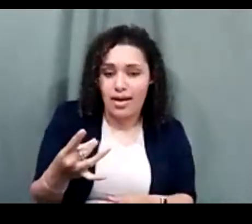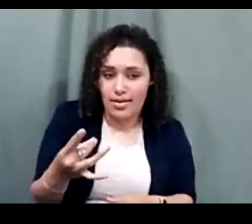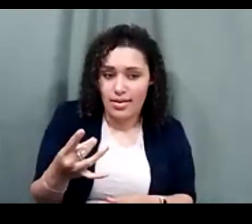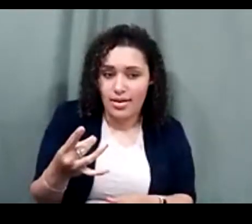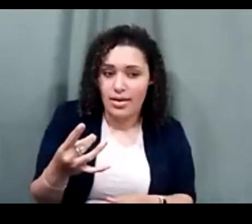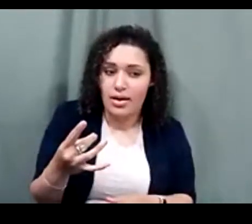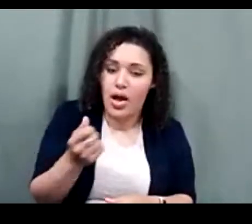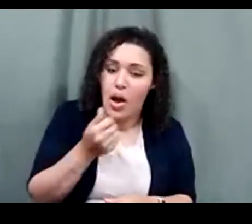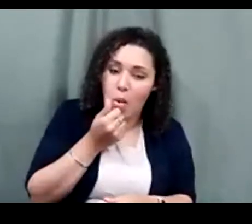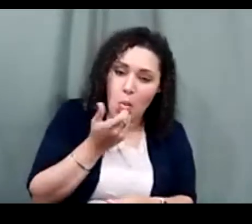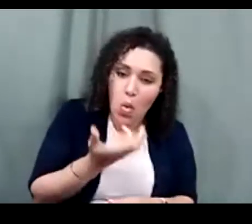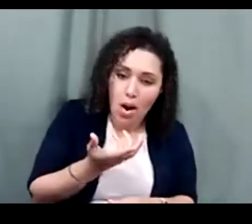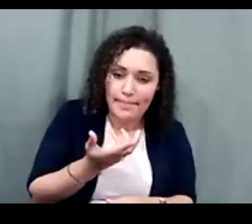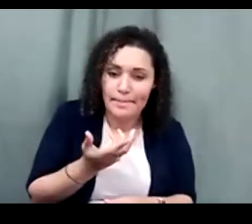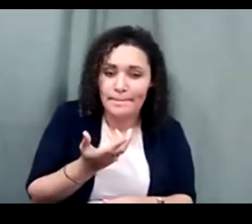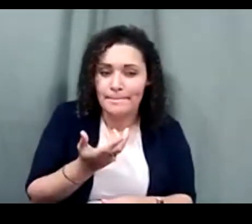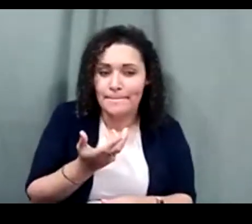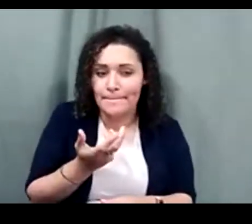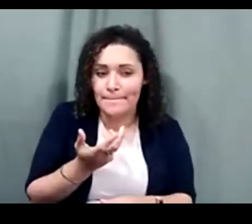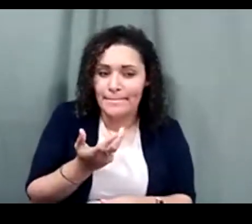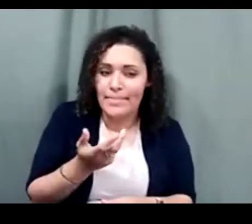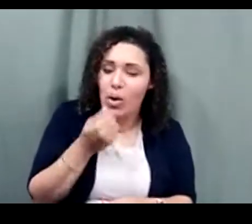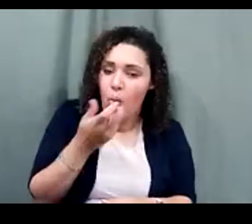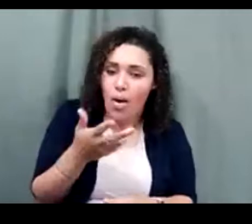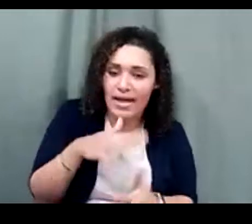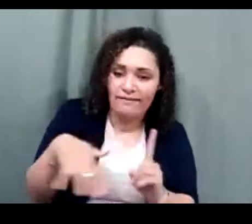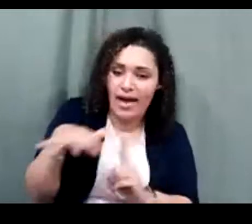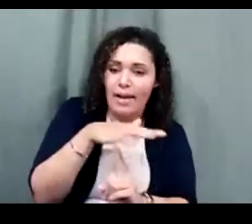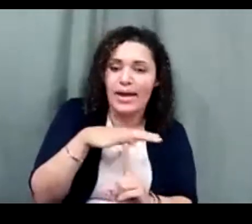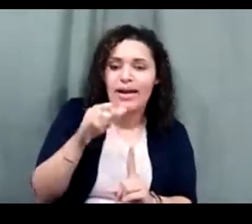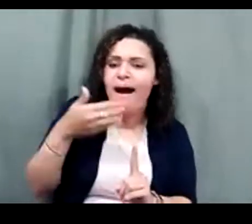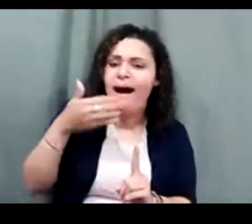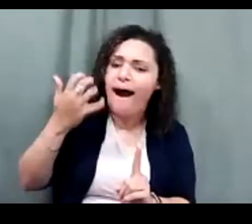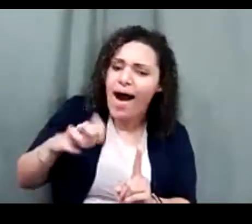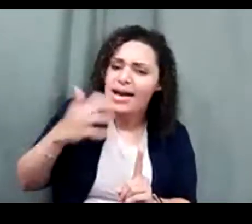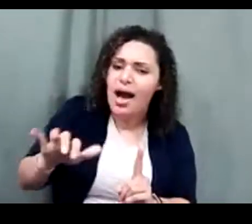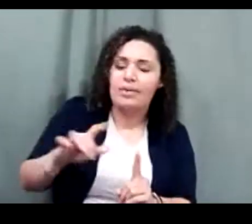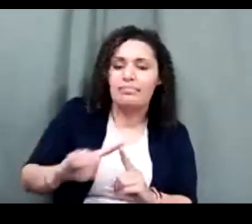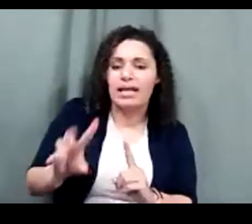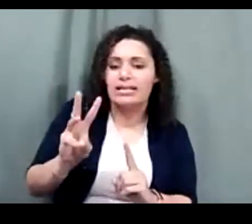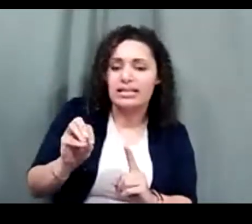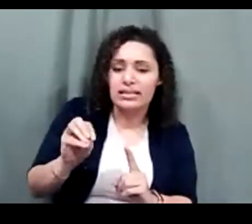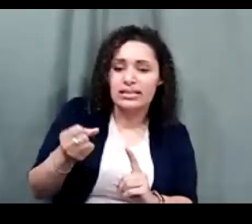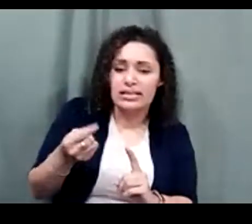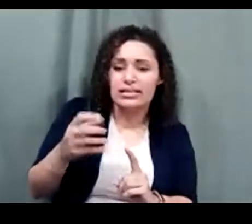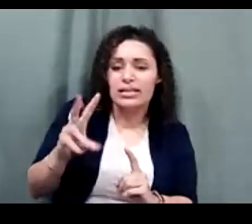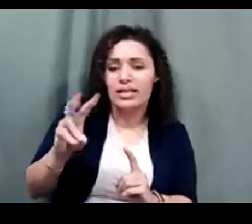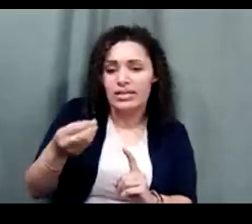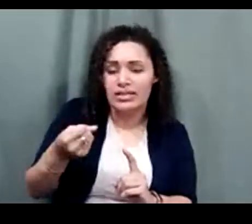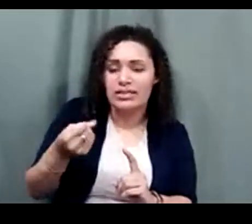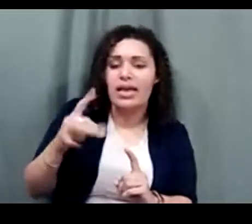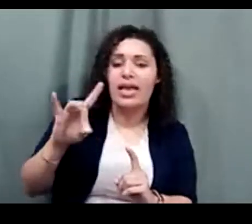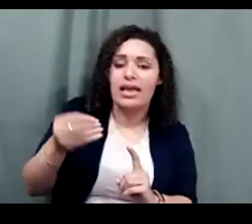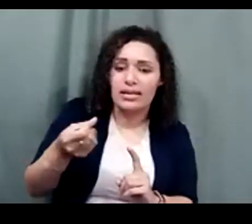of warm, a nice warm environment, like not hot, but 60s, 70s, 80s are nice temperatures